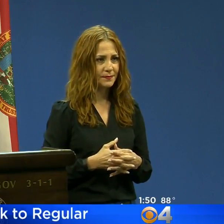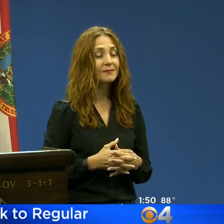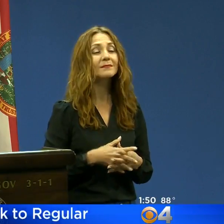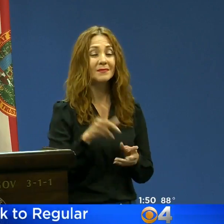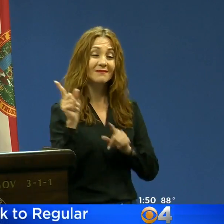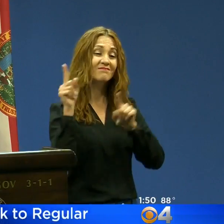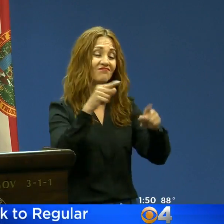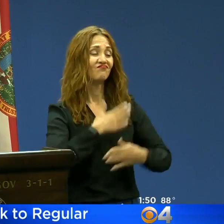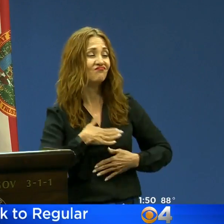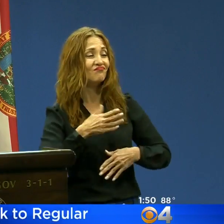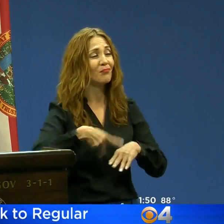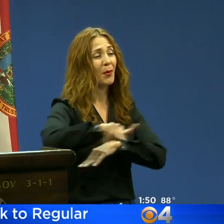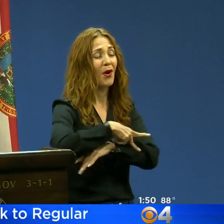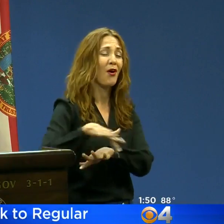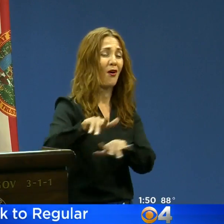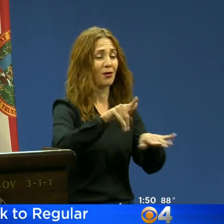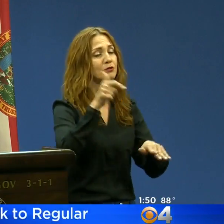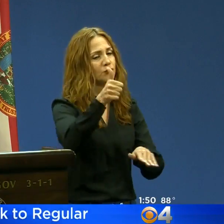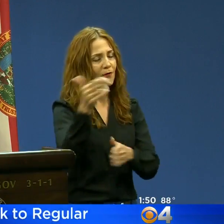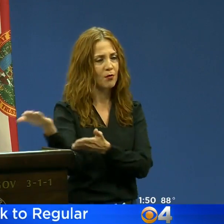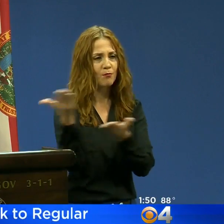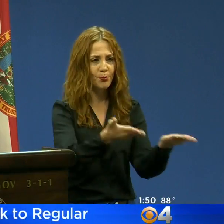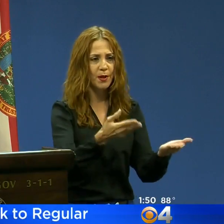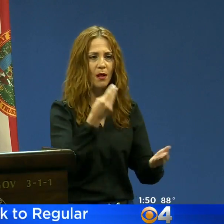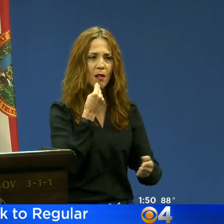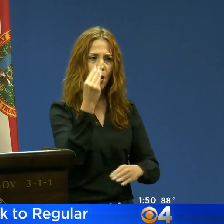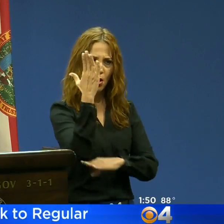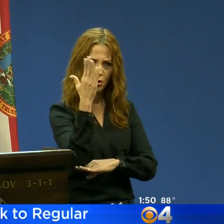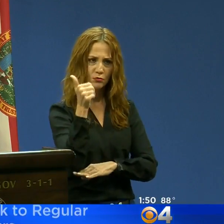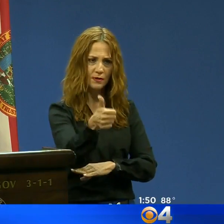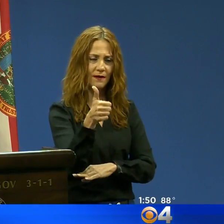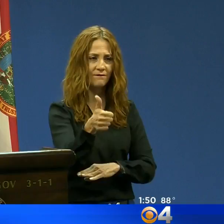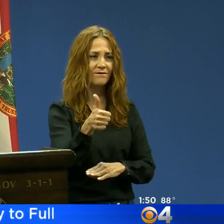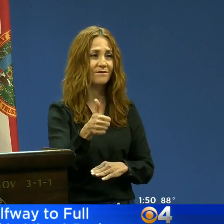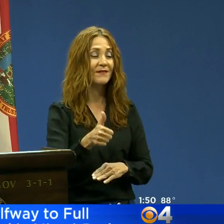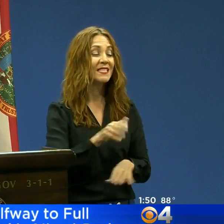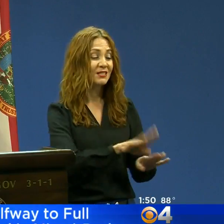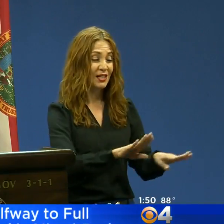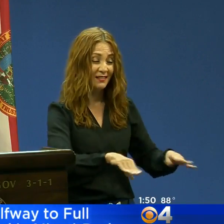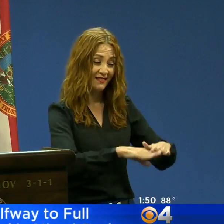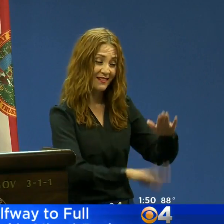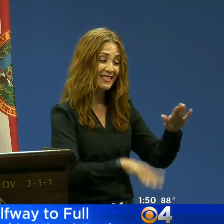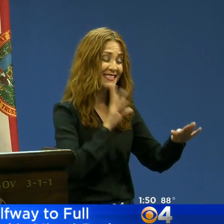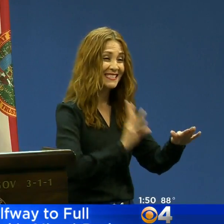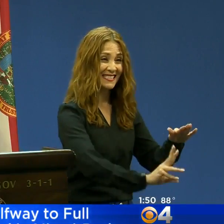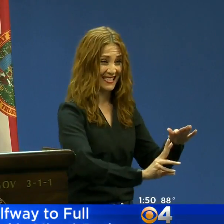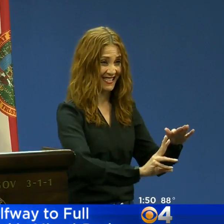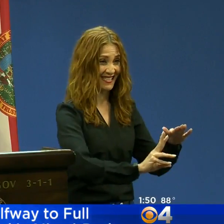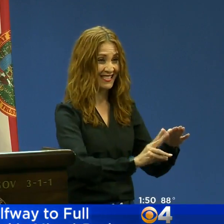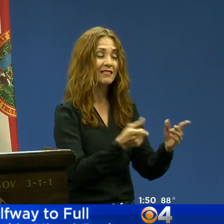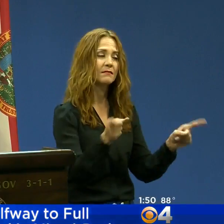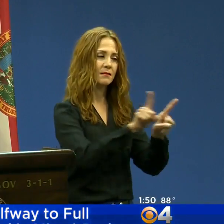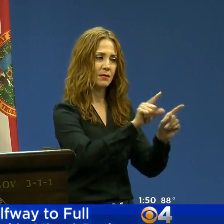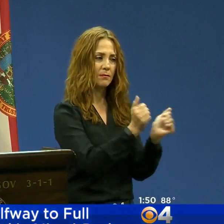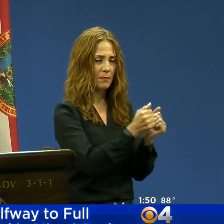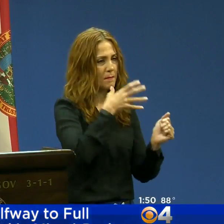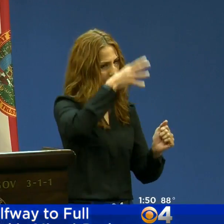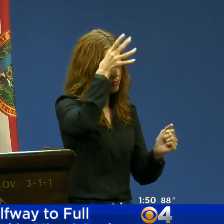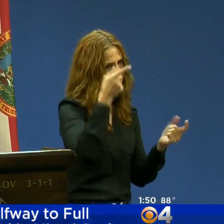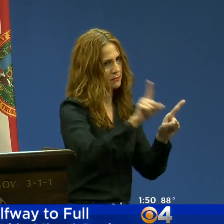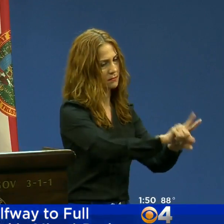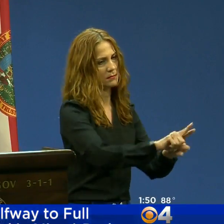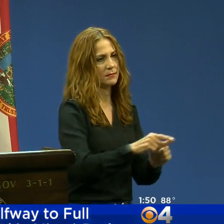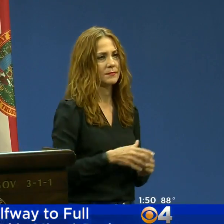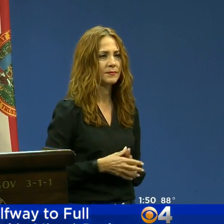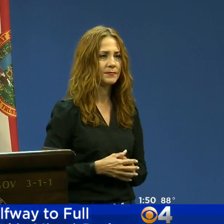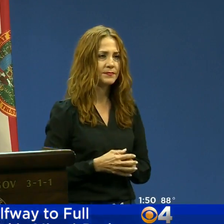305-755-7910. 28 senior public housing communities right now are without power that we run. These are